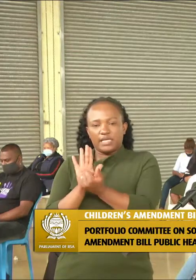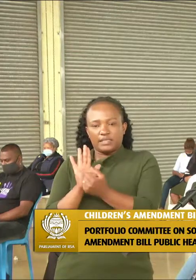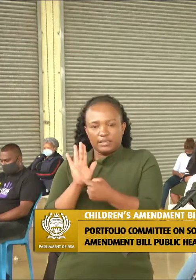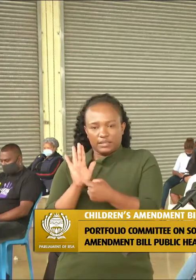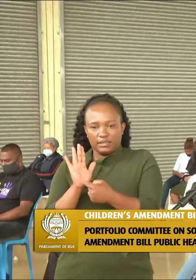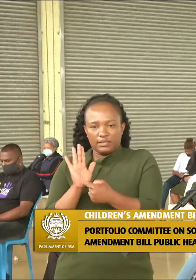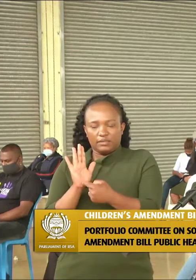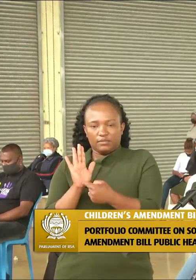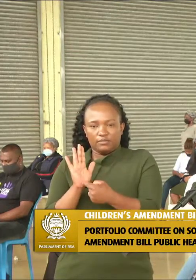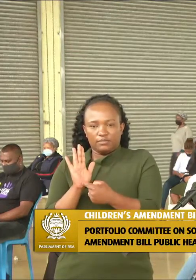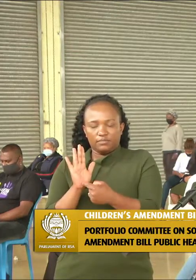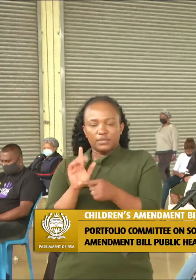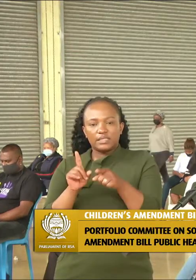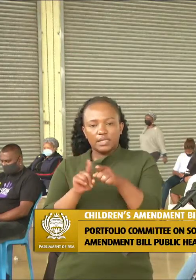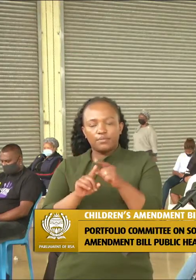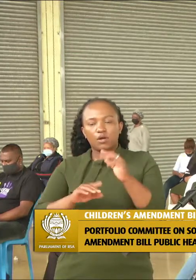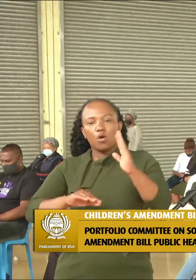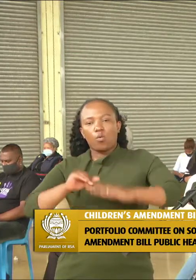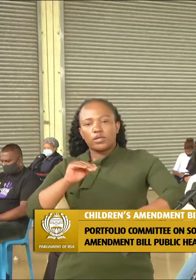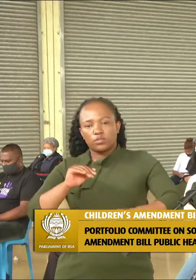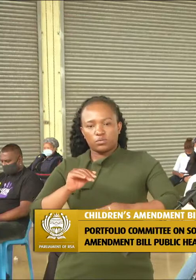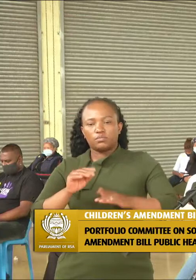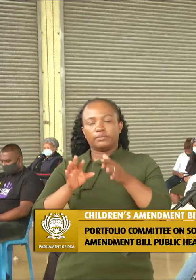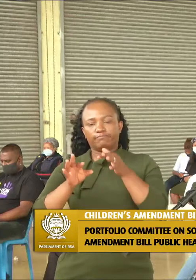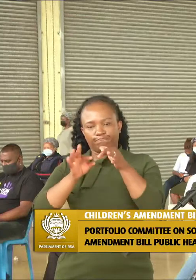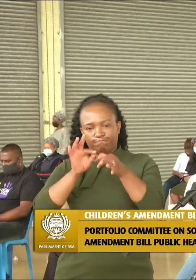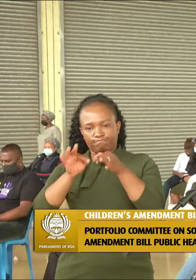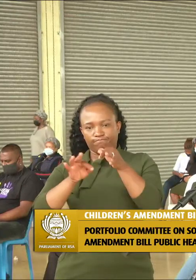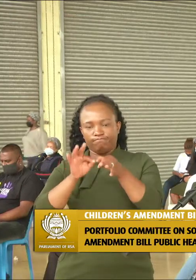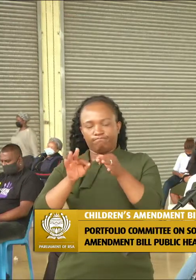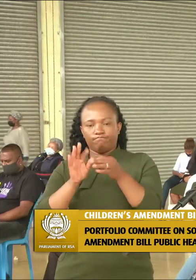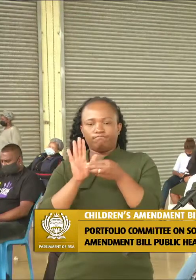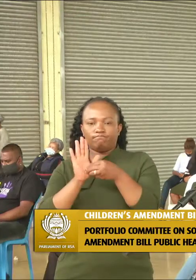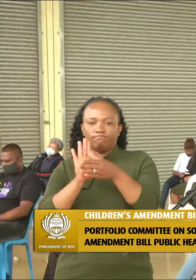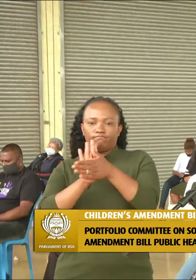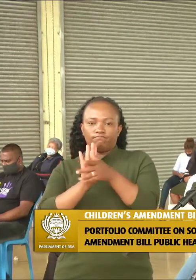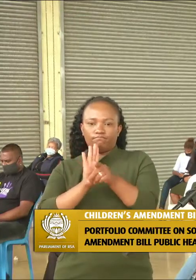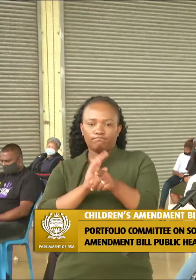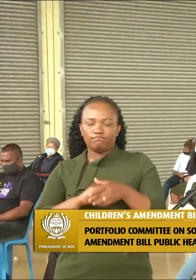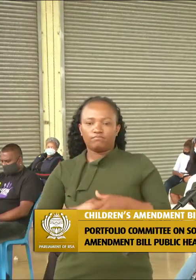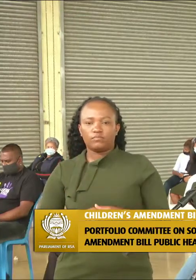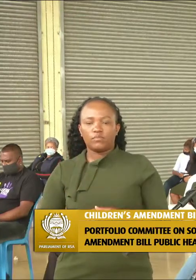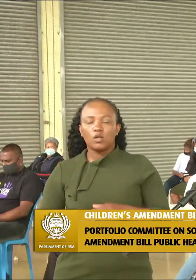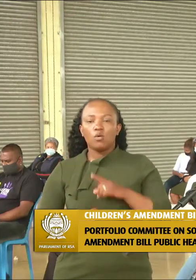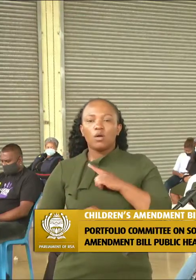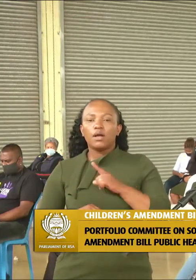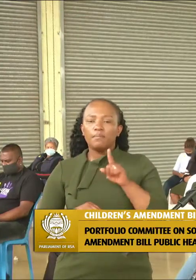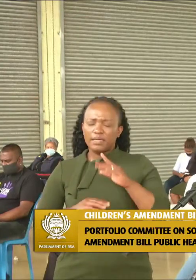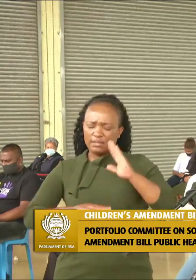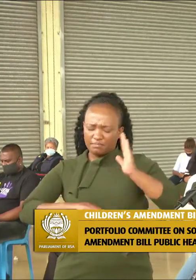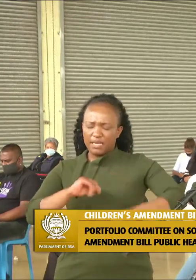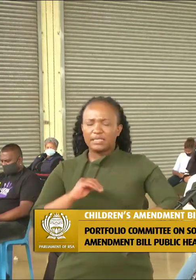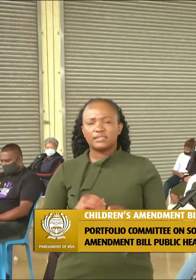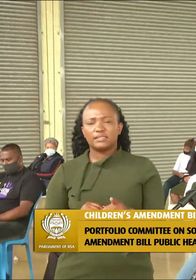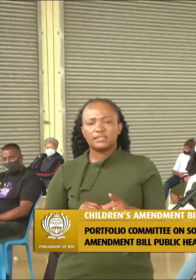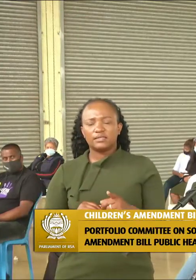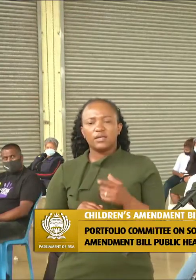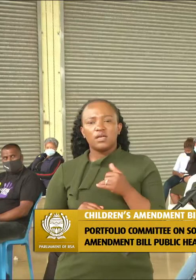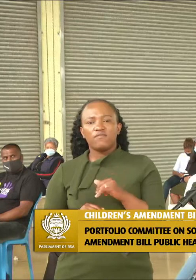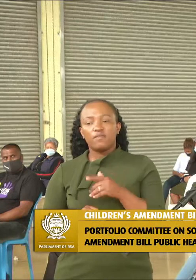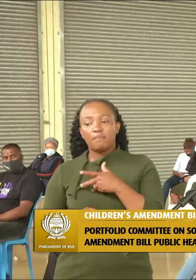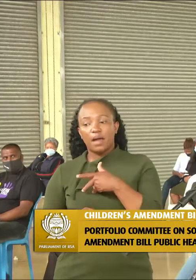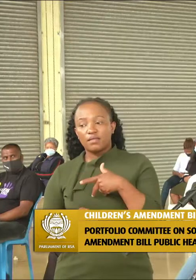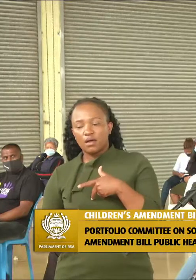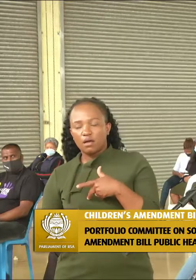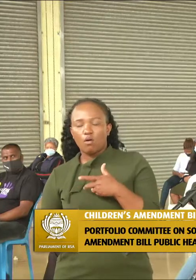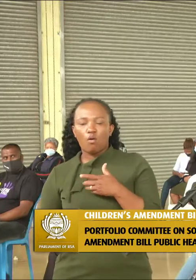consequence of parental alienation. I'm suggesting that it be a punishable offense if either parent has to do that